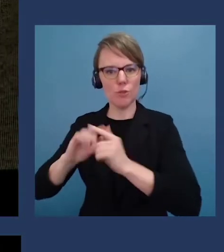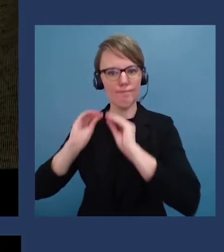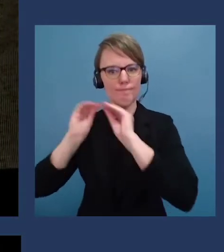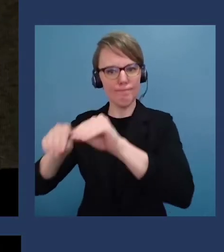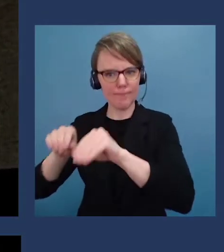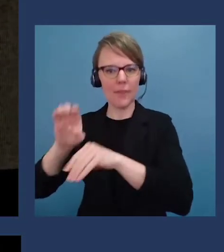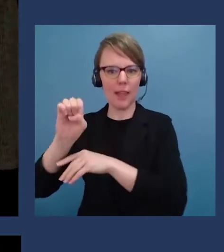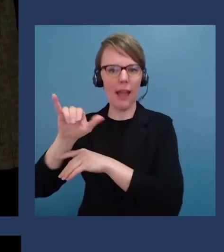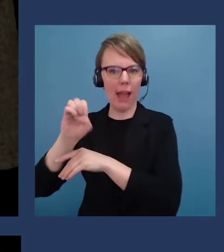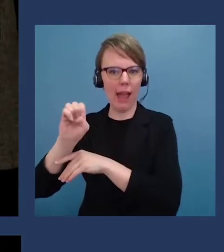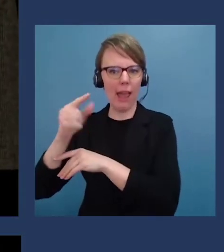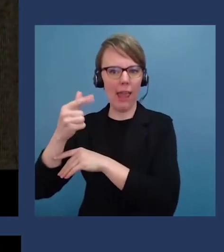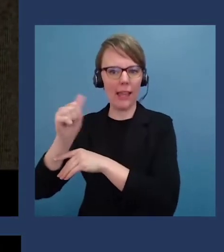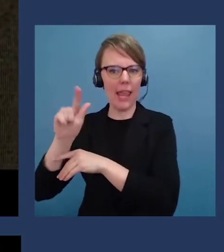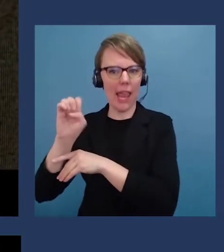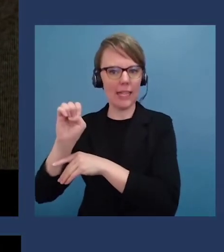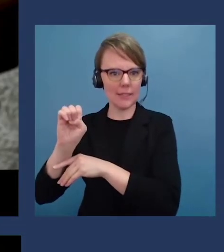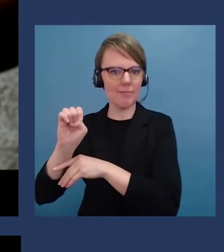need the culture.